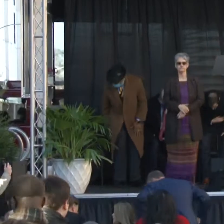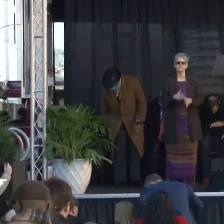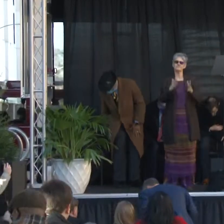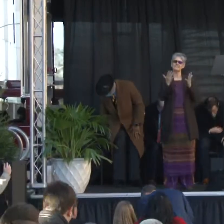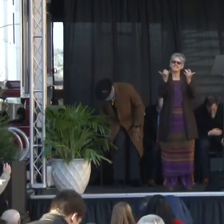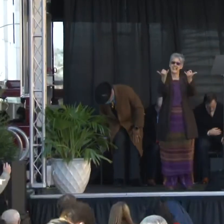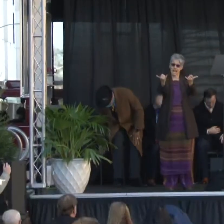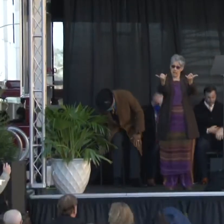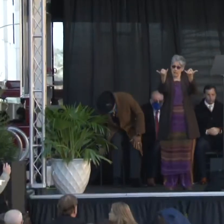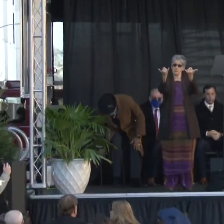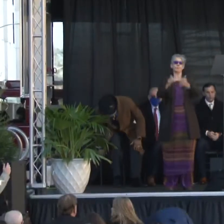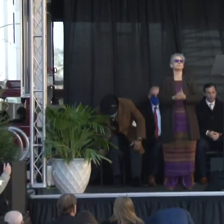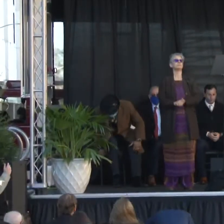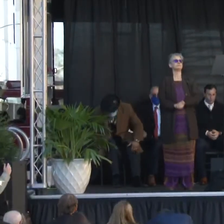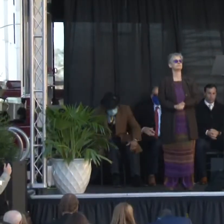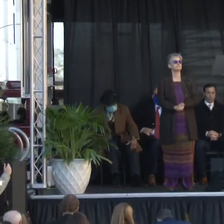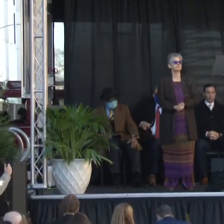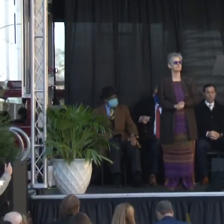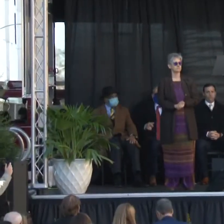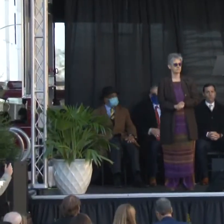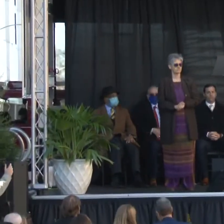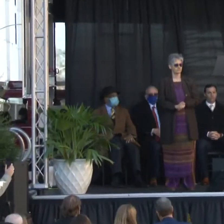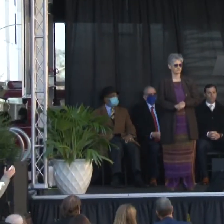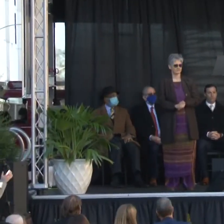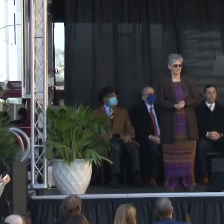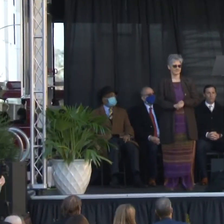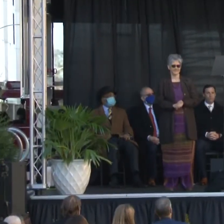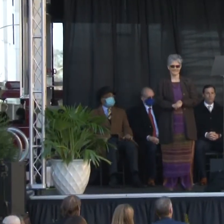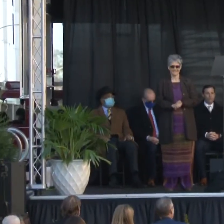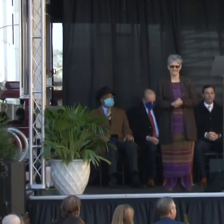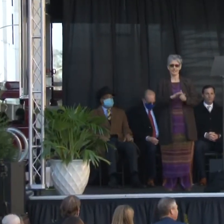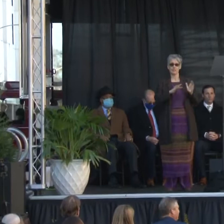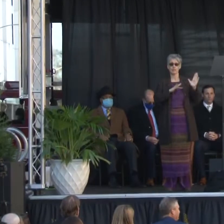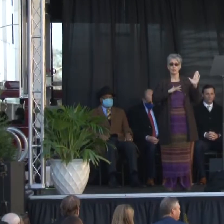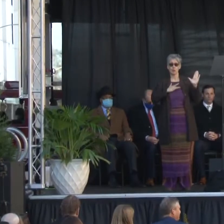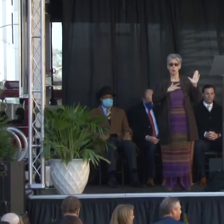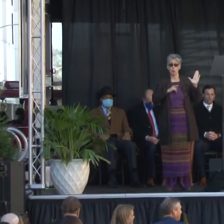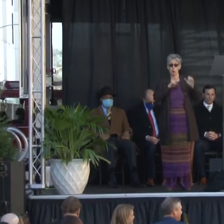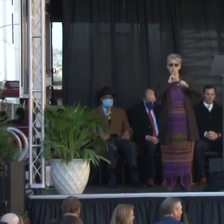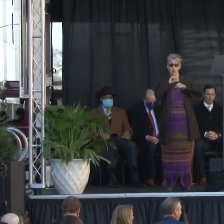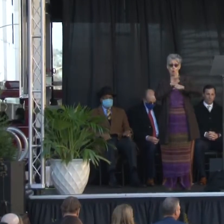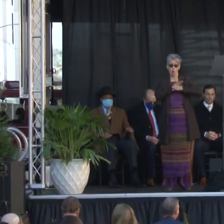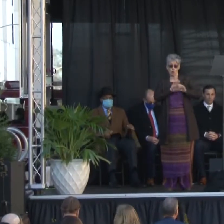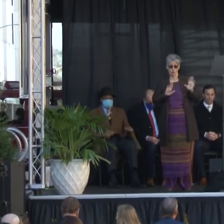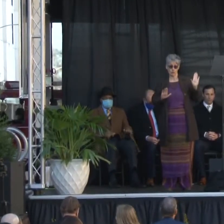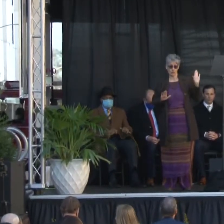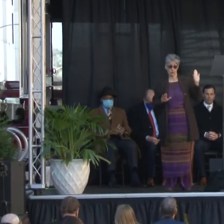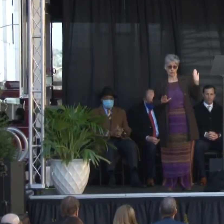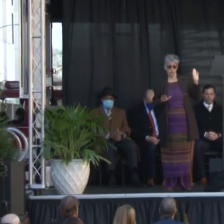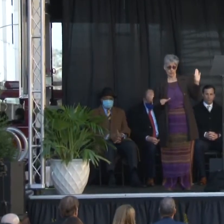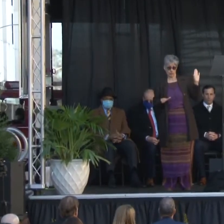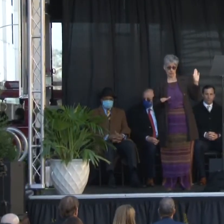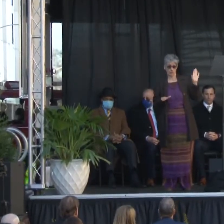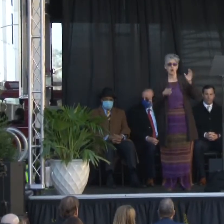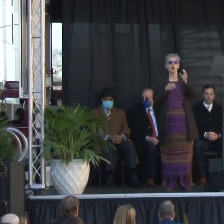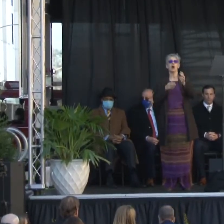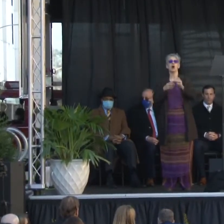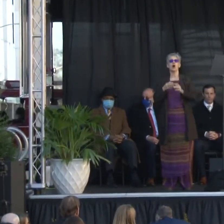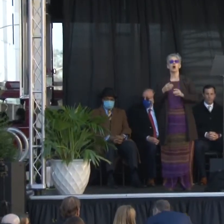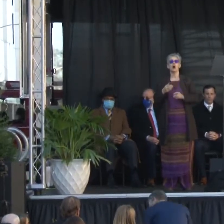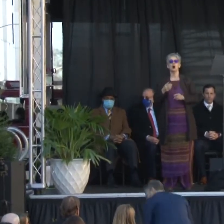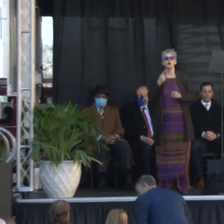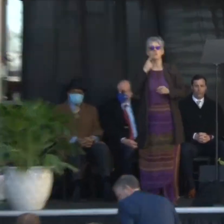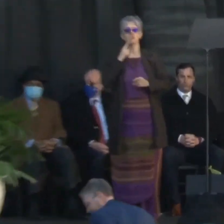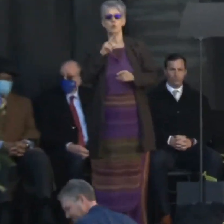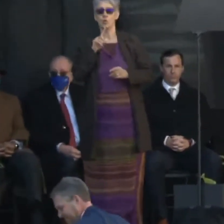And now for the oath of office for our mayor-elect, Daniel J.